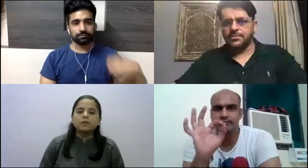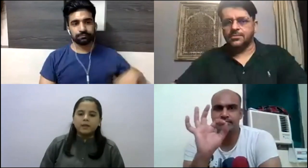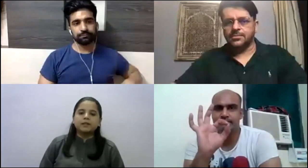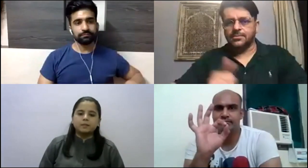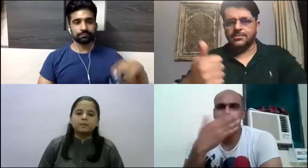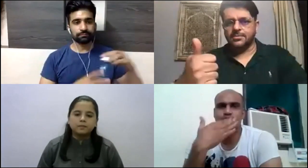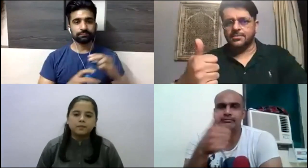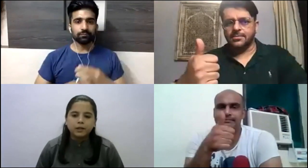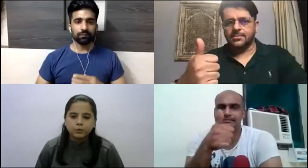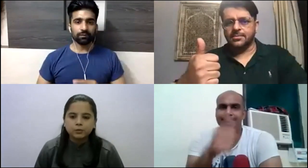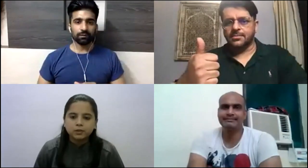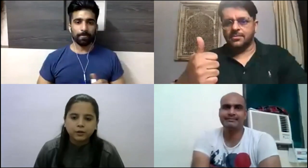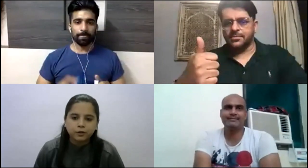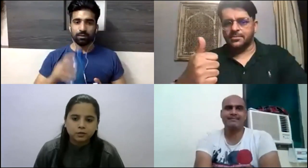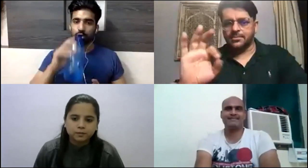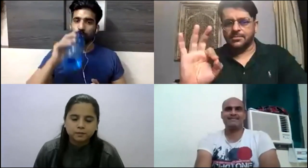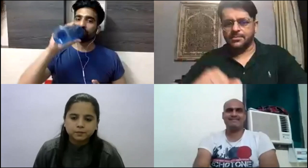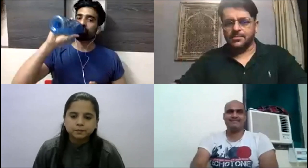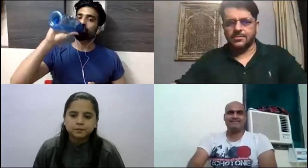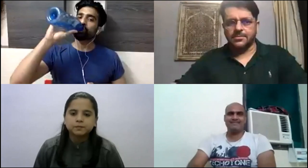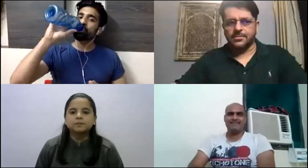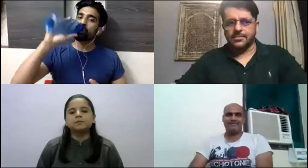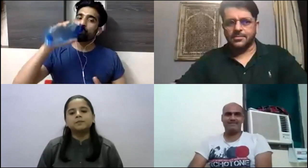Yeah, right. Thank you. Thank you, doctor.